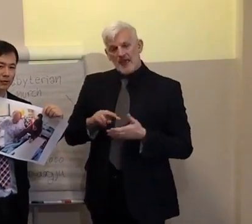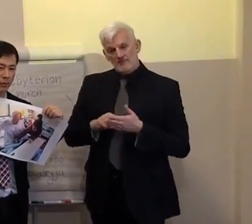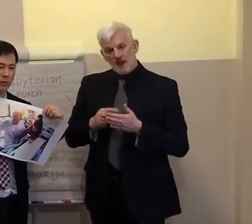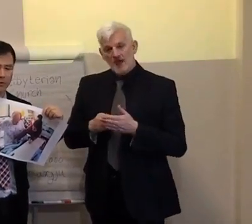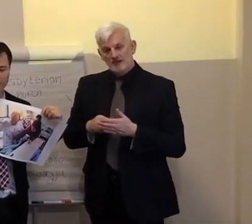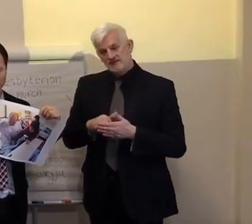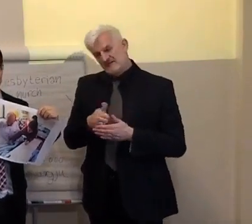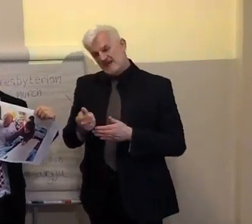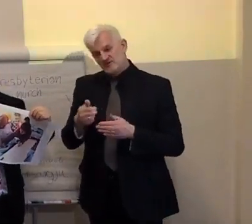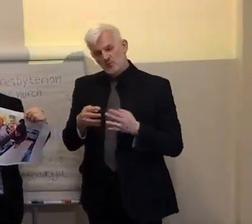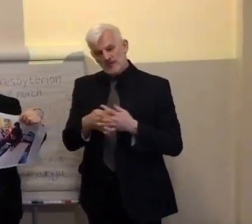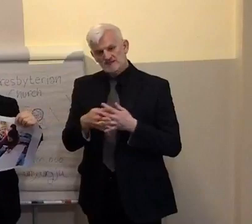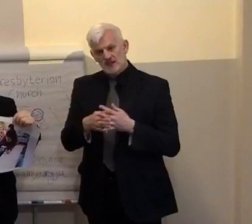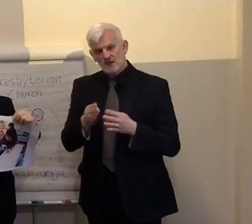o'clock.